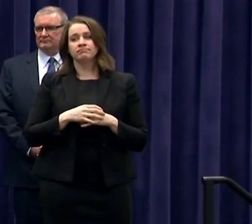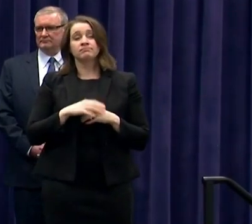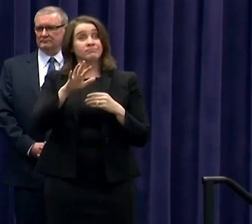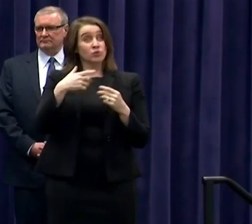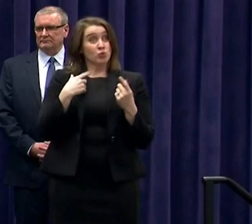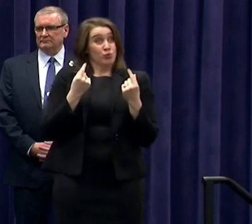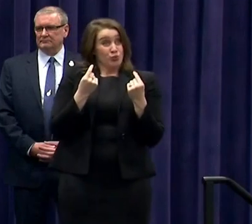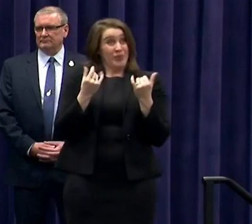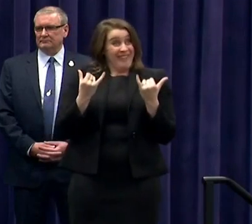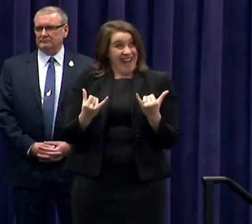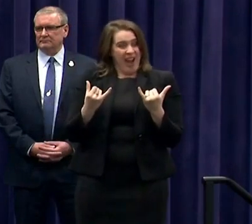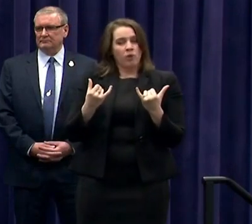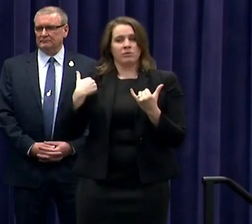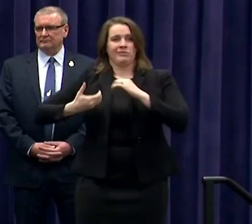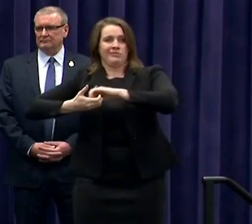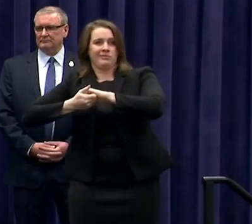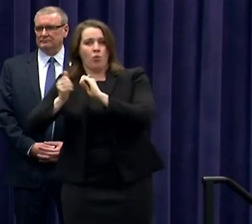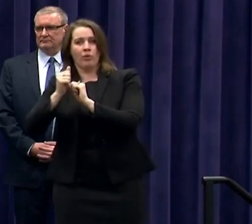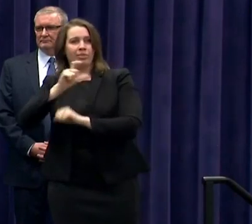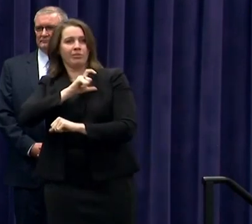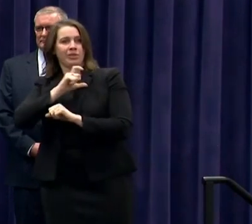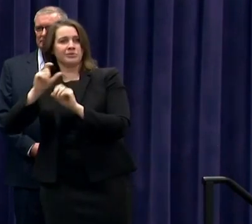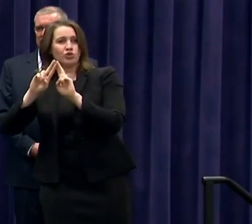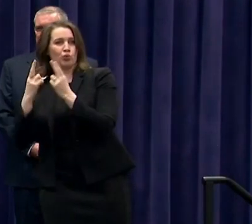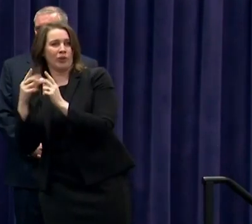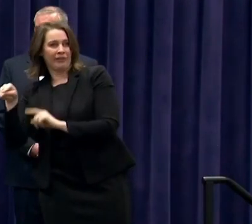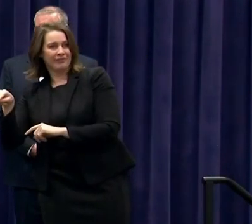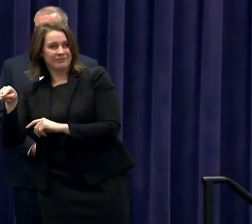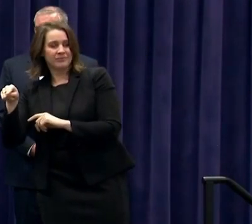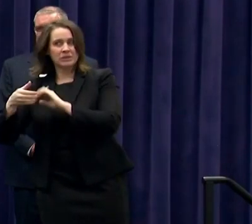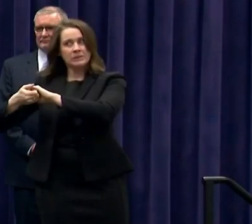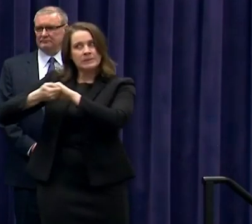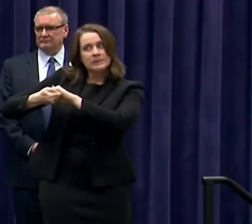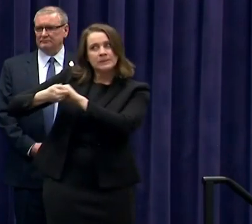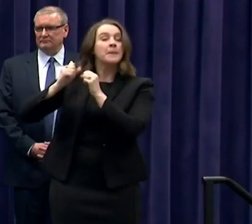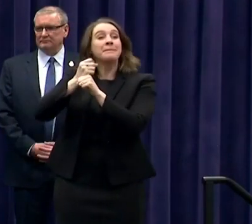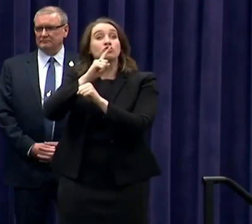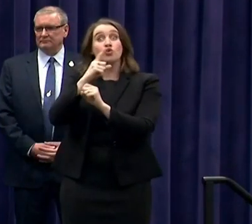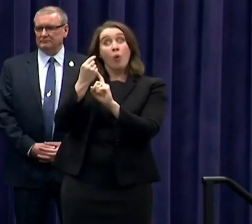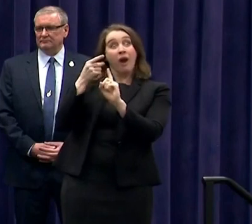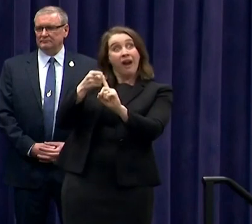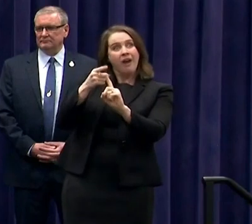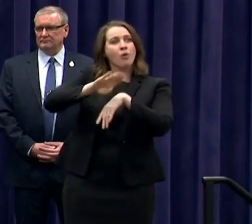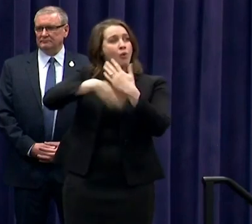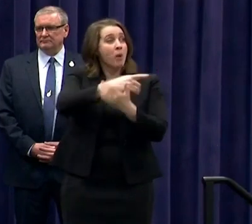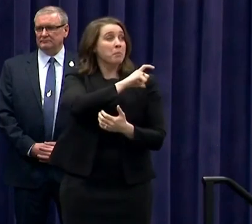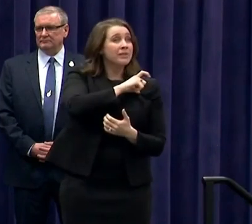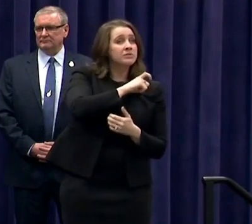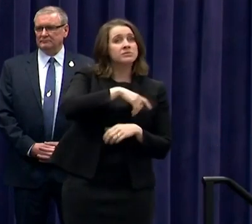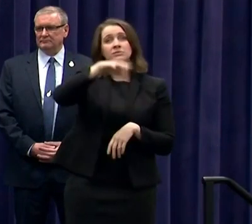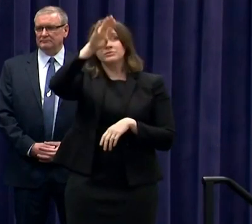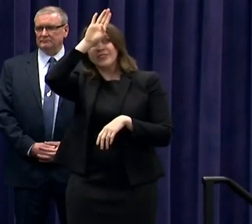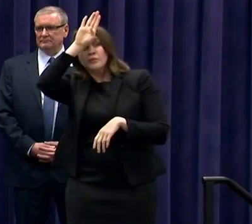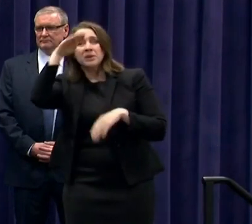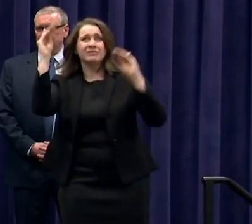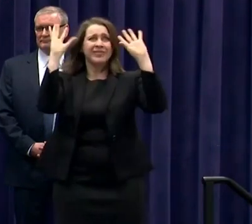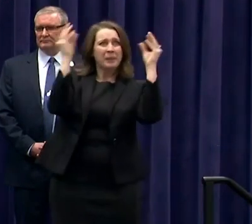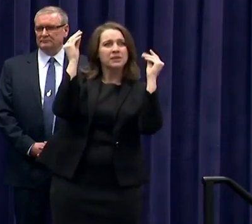with the union, is make sure that we continue to take efforts to really keep our first responders safe. So we've had a great